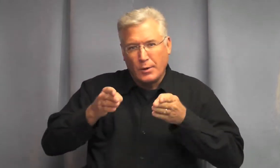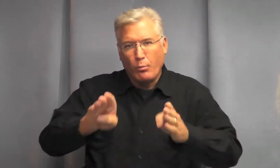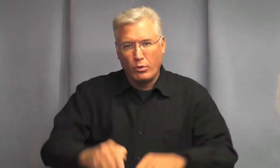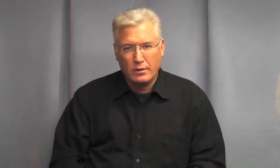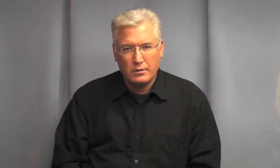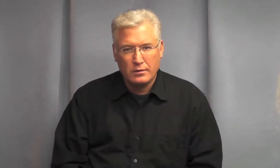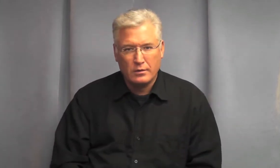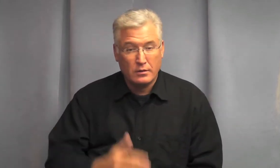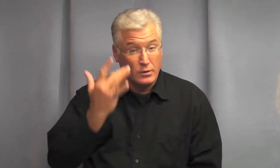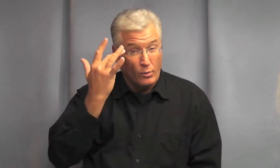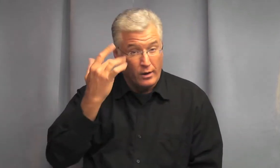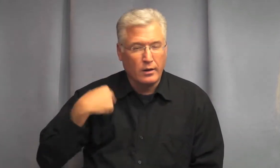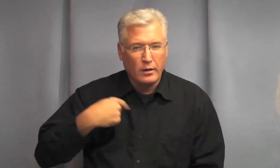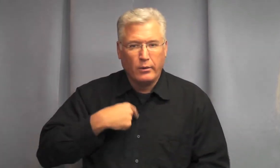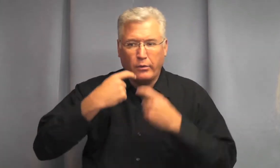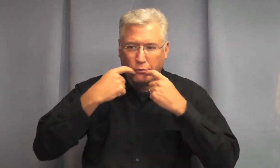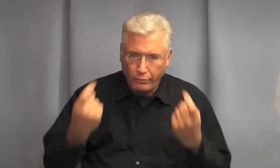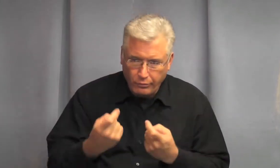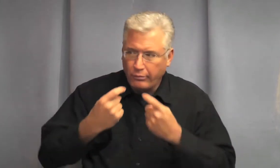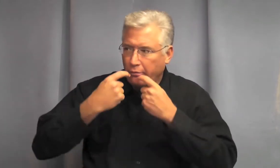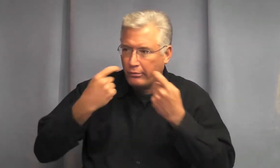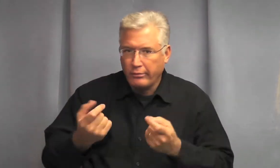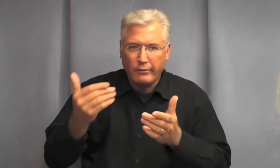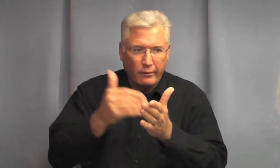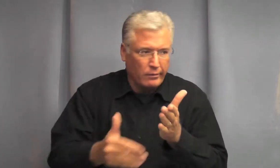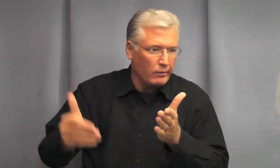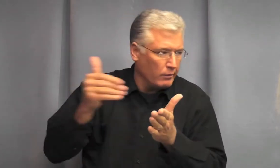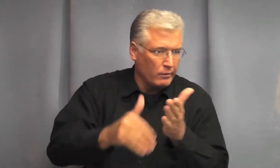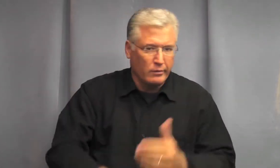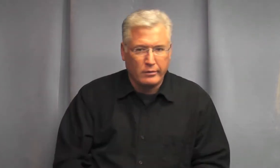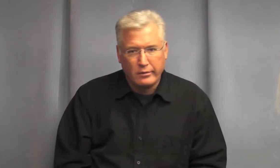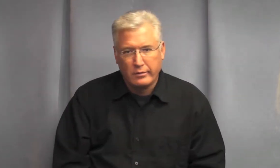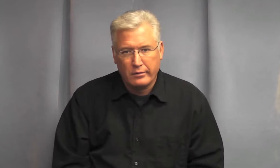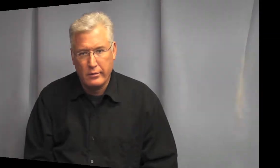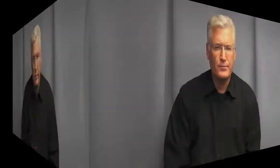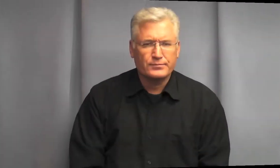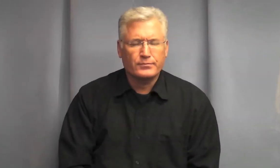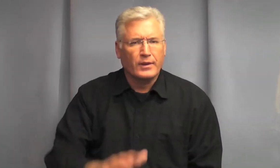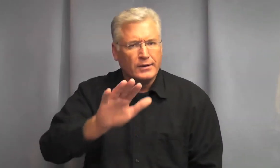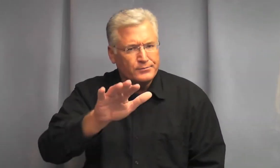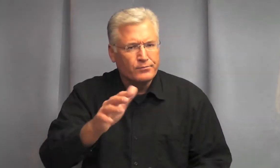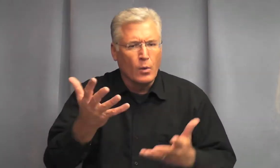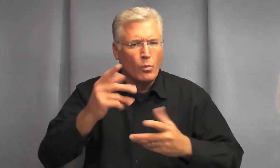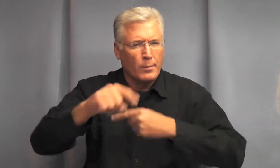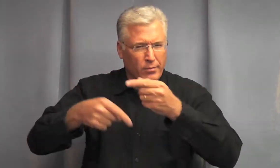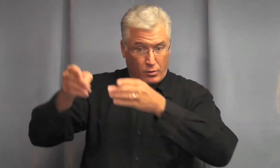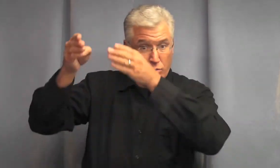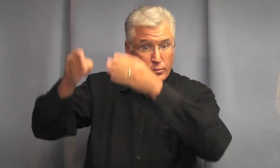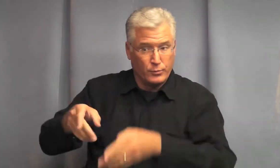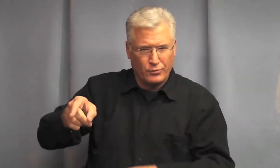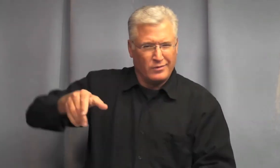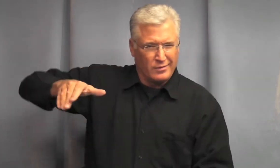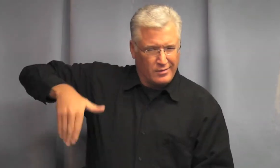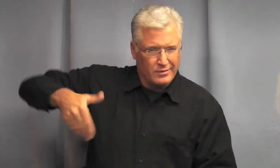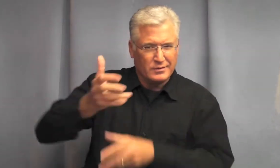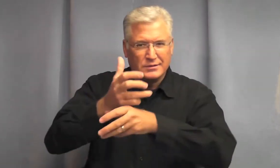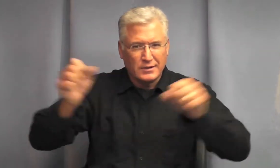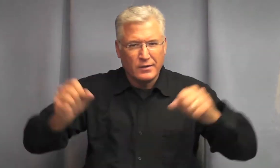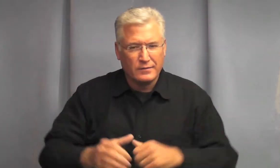little alienated in some ways. Why? Because the presence of sin, we sin again and again. What about the person